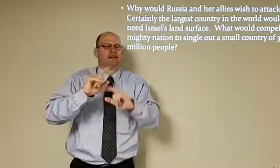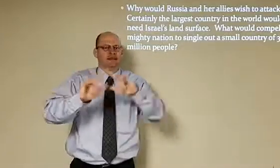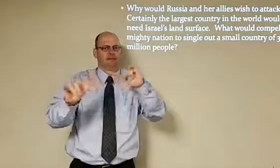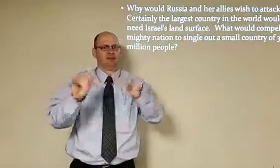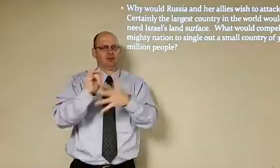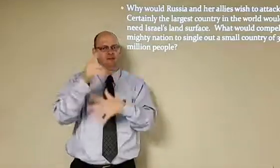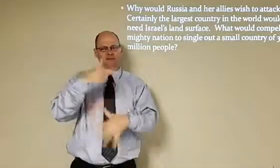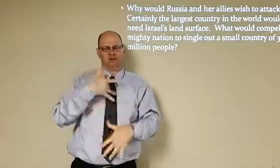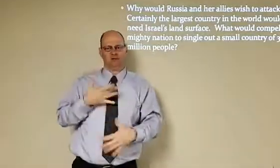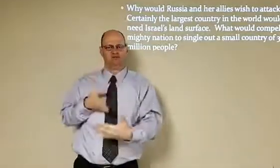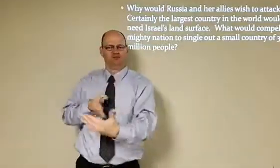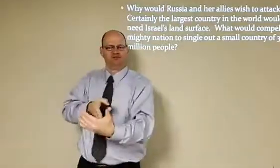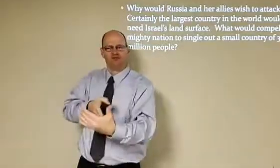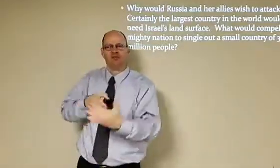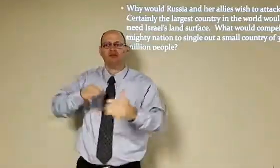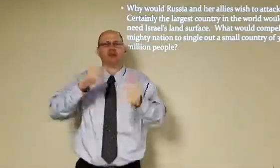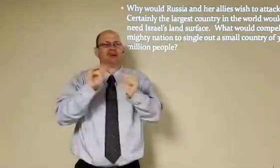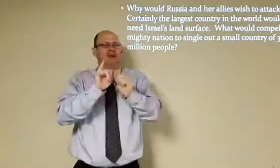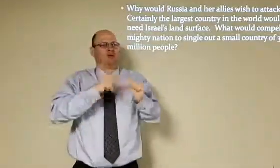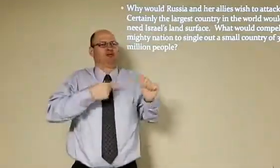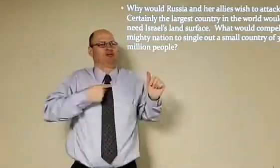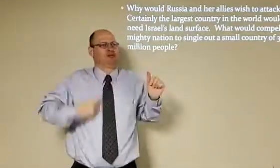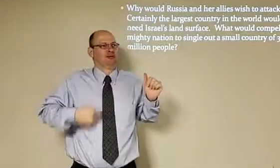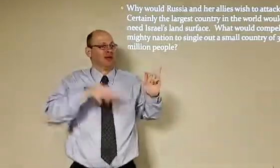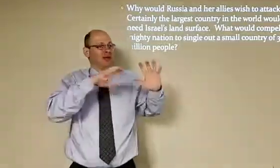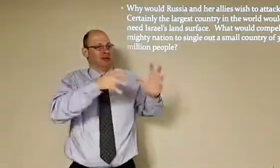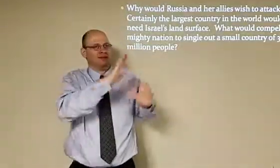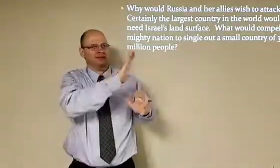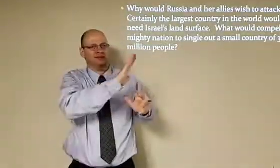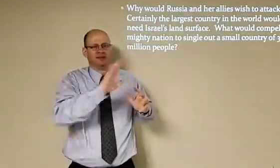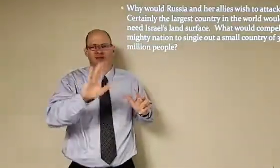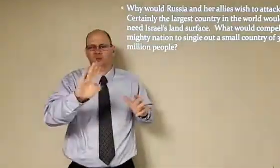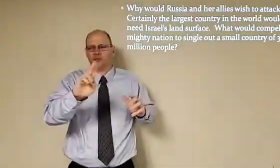We want to be separated with, just different beliefs and different doctrines and so forth.